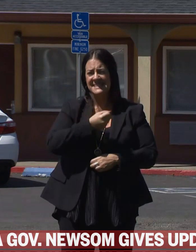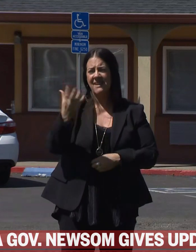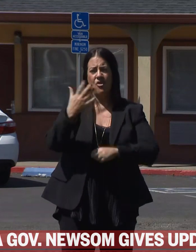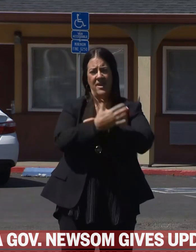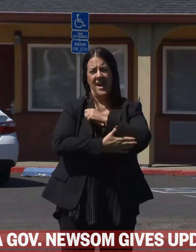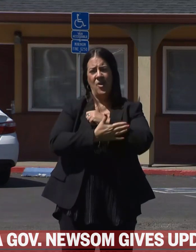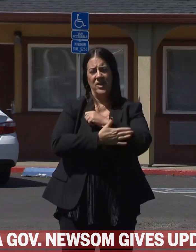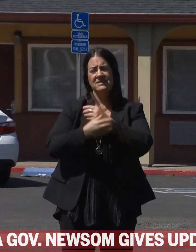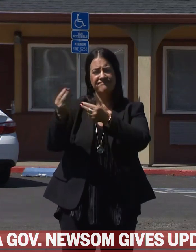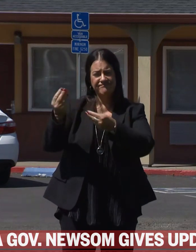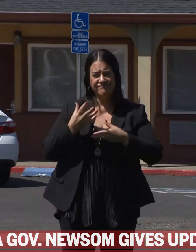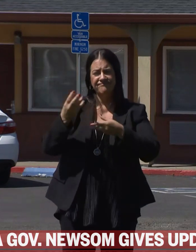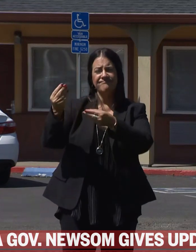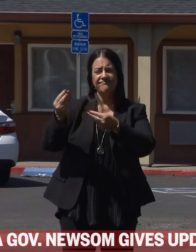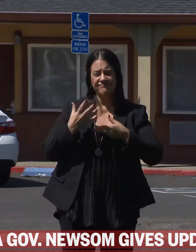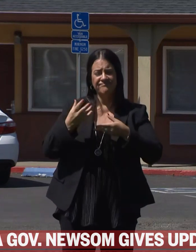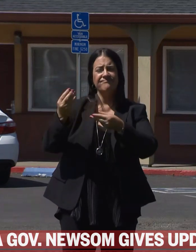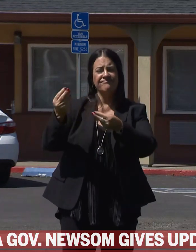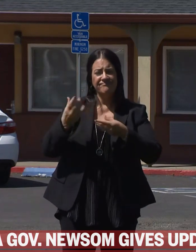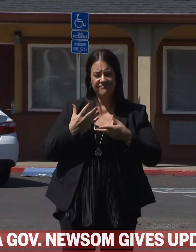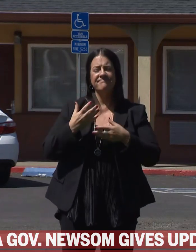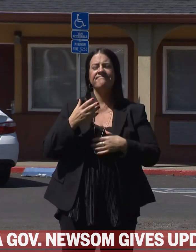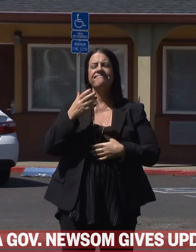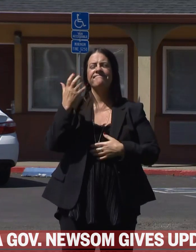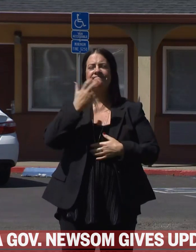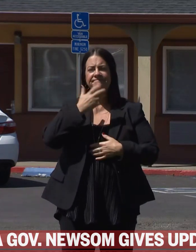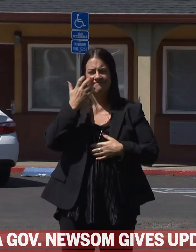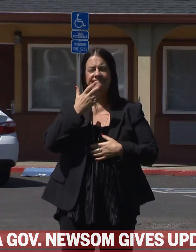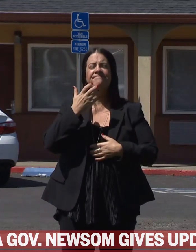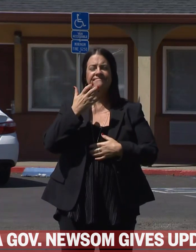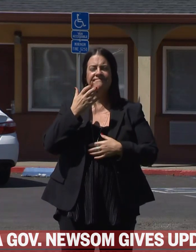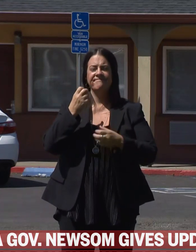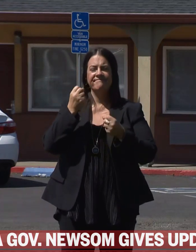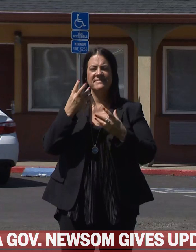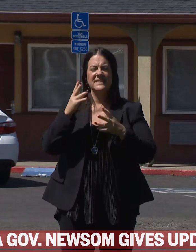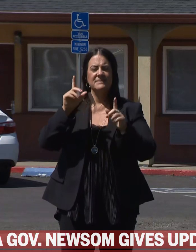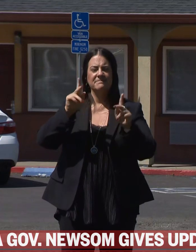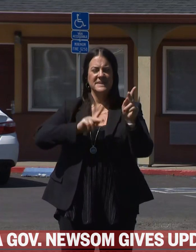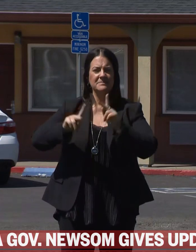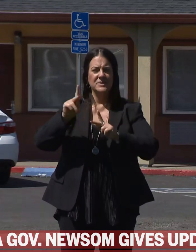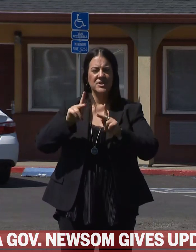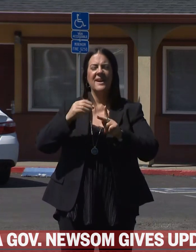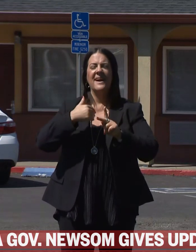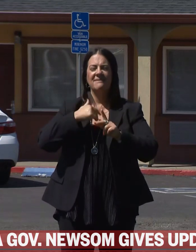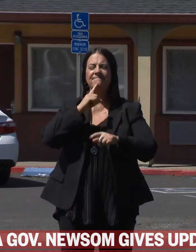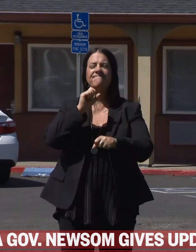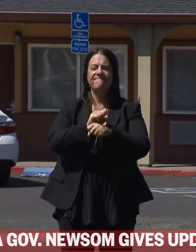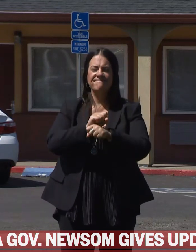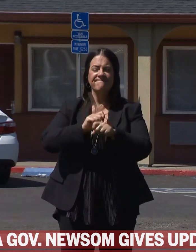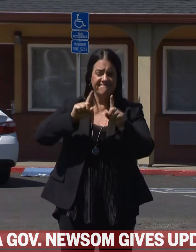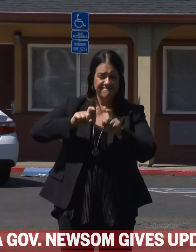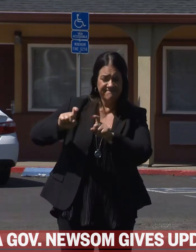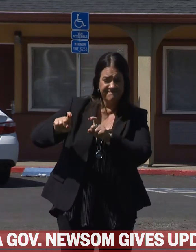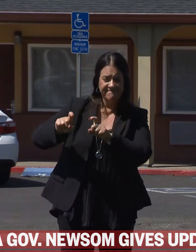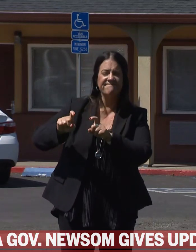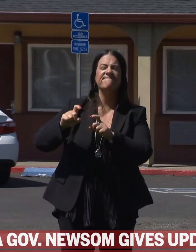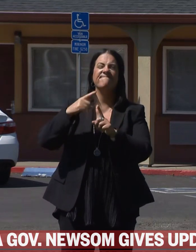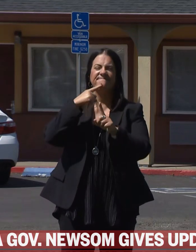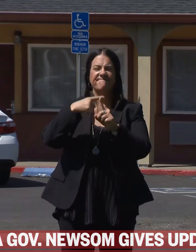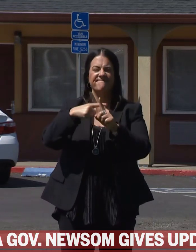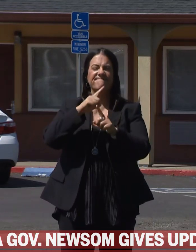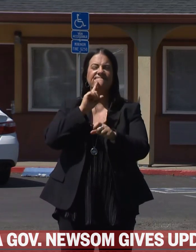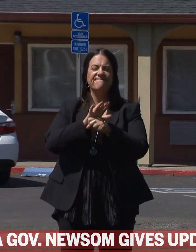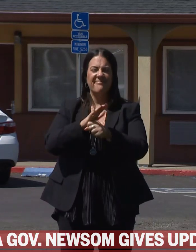reported incidences of positive test results in counties large and small, including